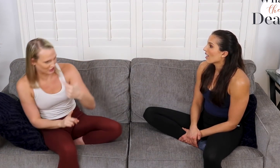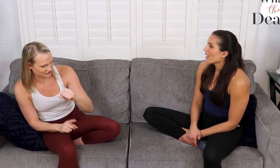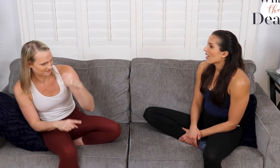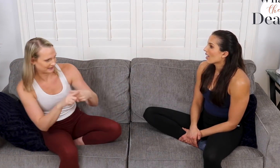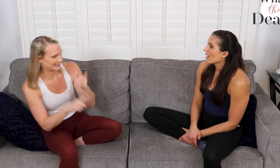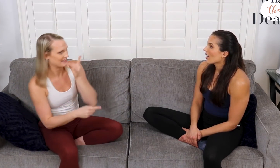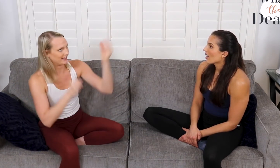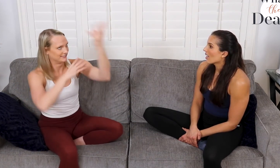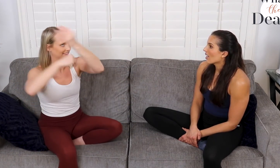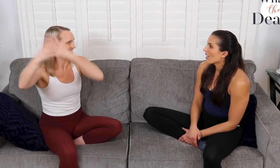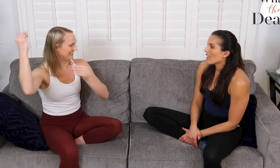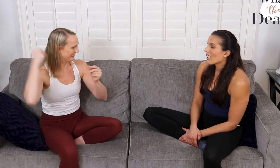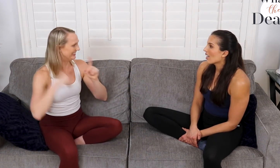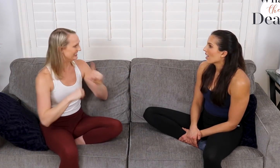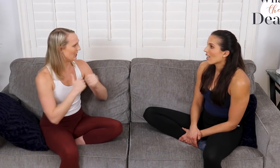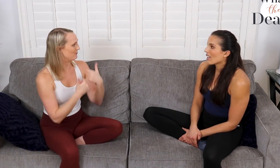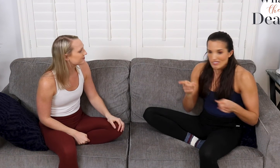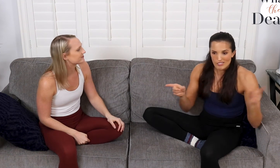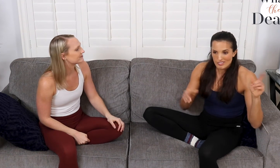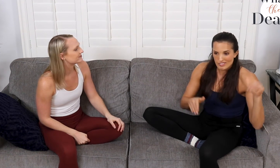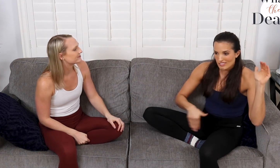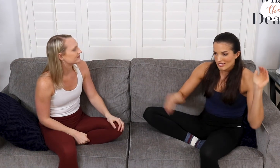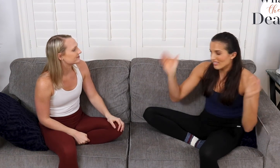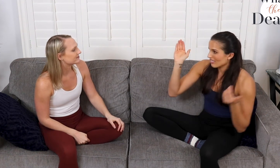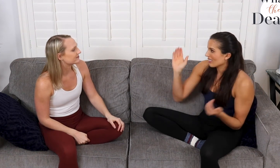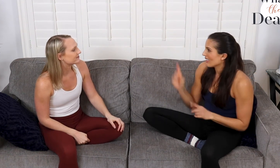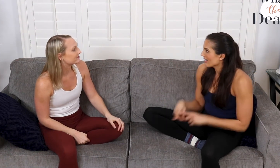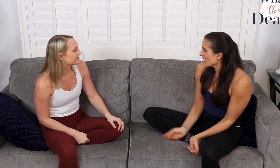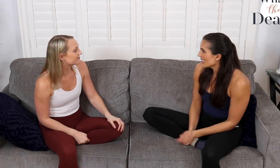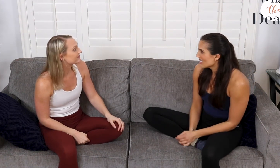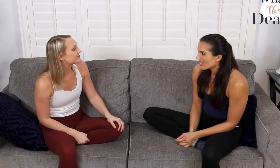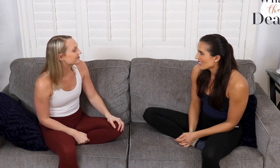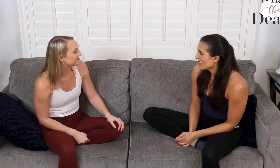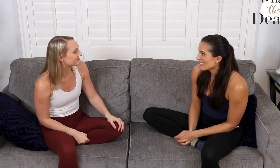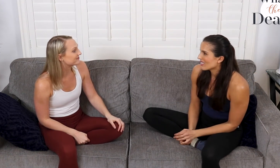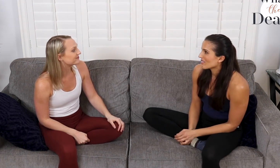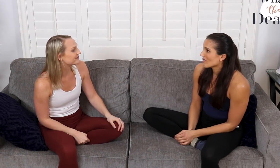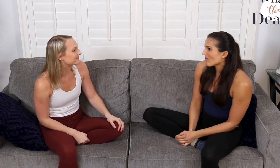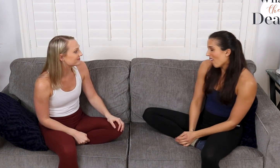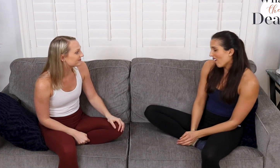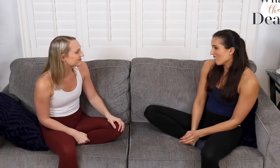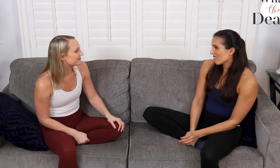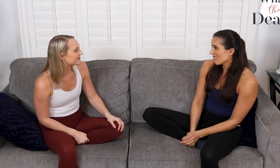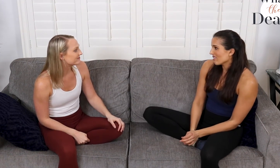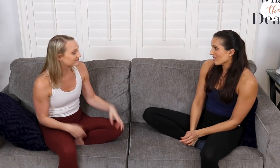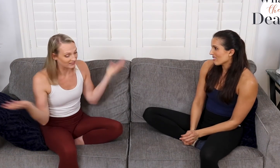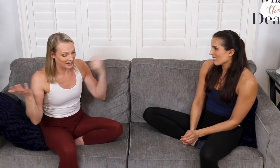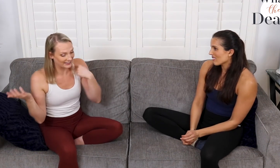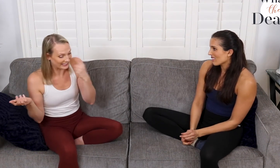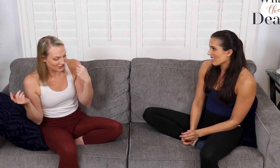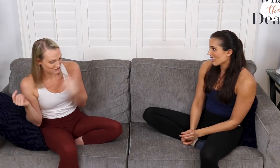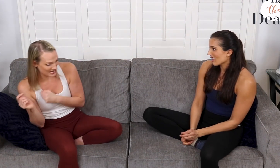out easier. Well, they think they can, but they can't. So there's that. And then we rely on the